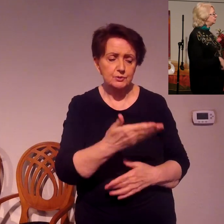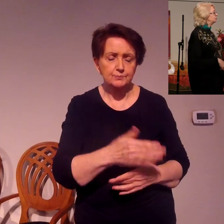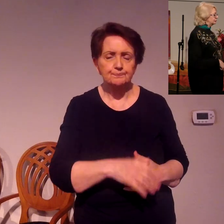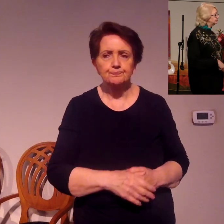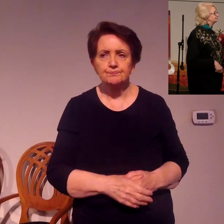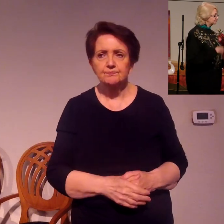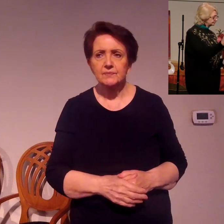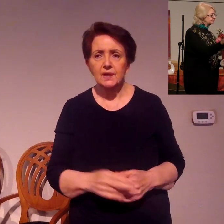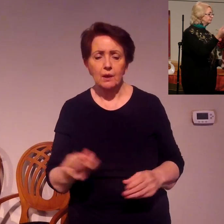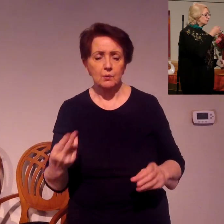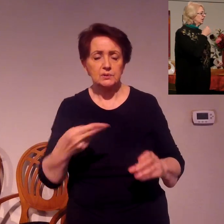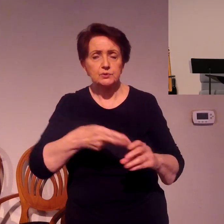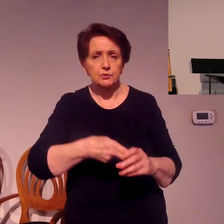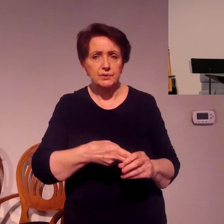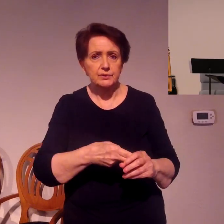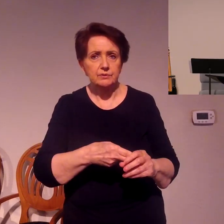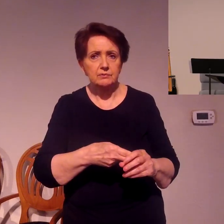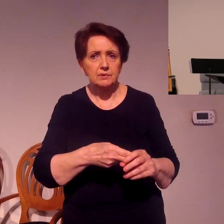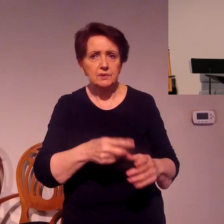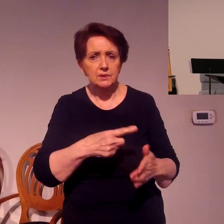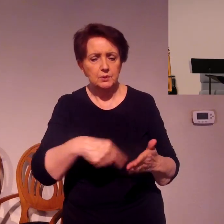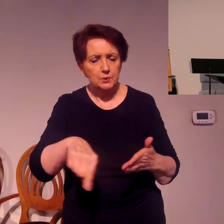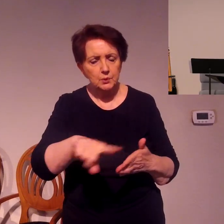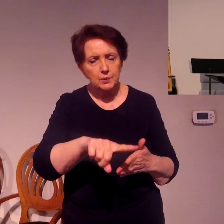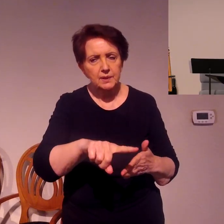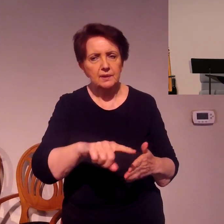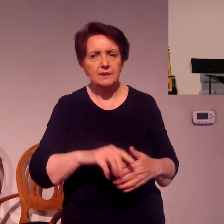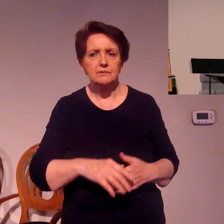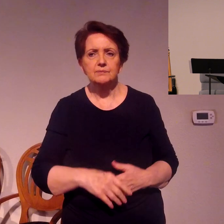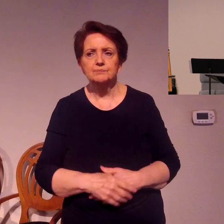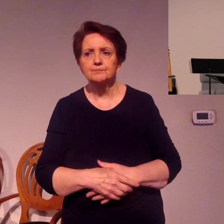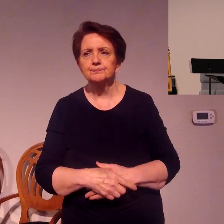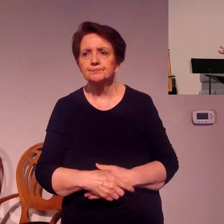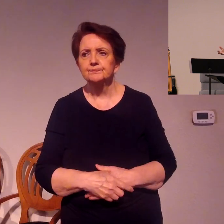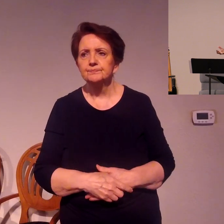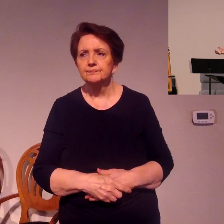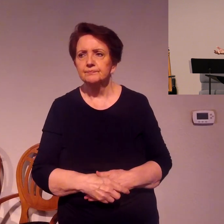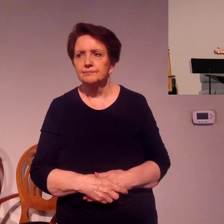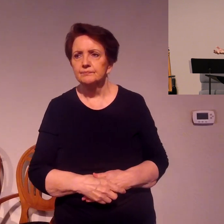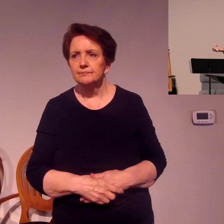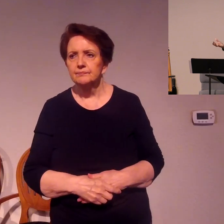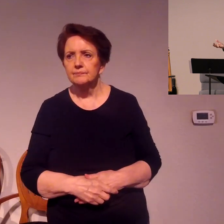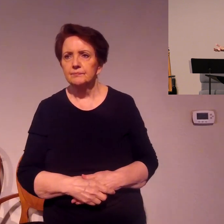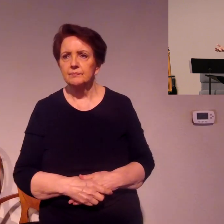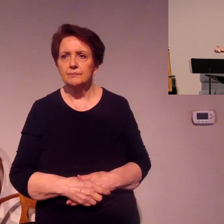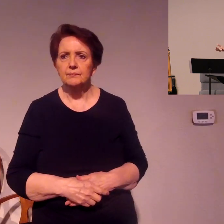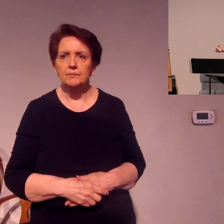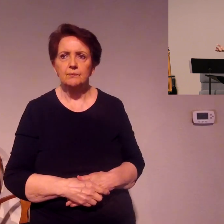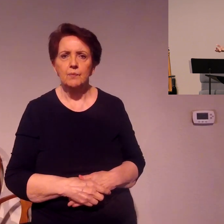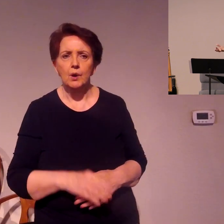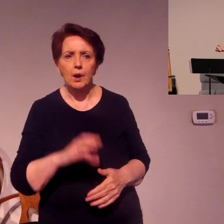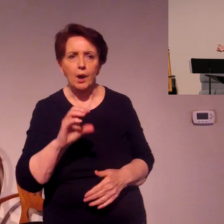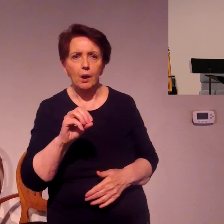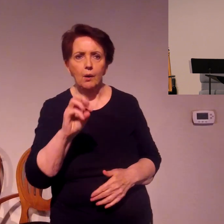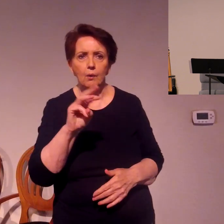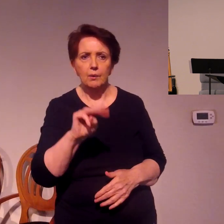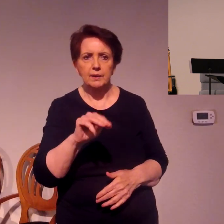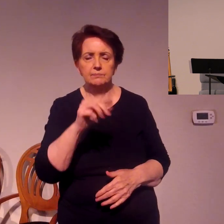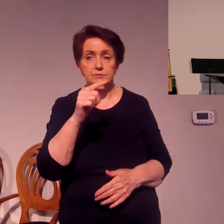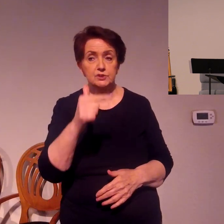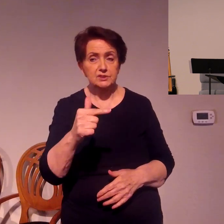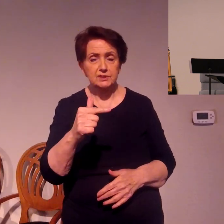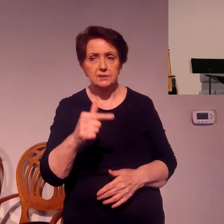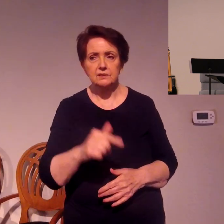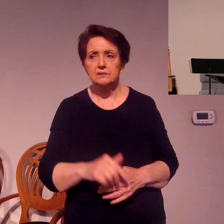I'll join you the following week. Oh, my God. Do you see? Right? What